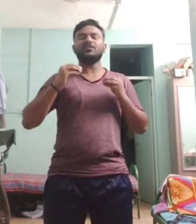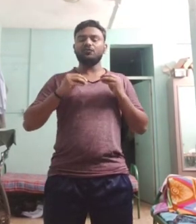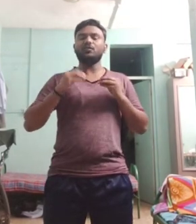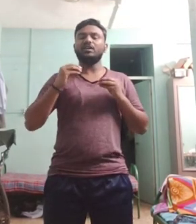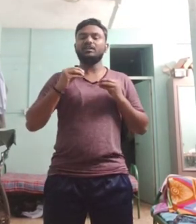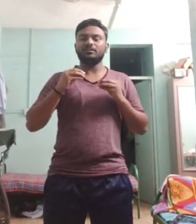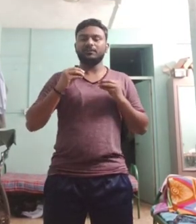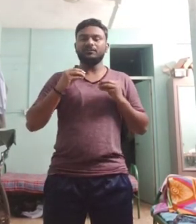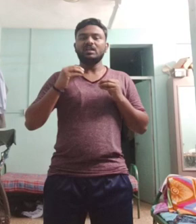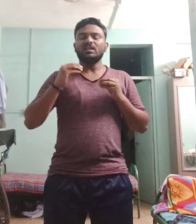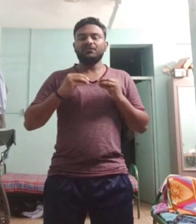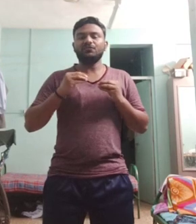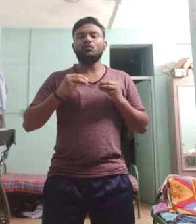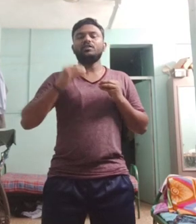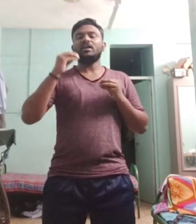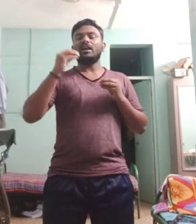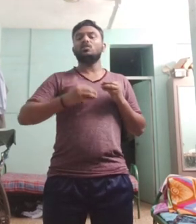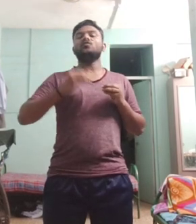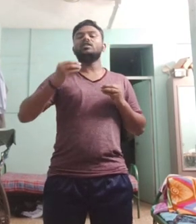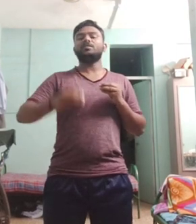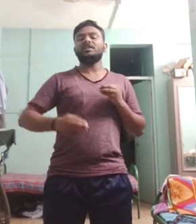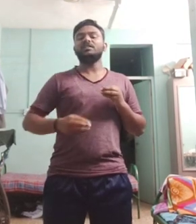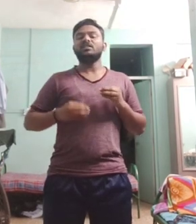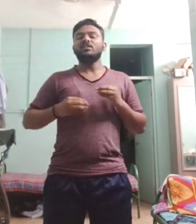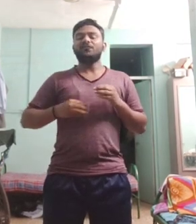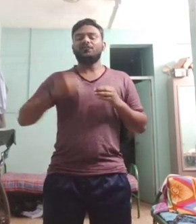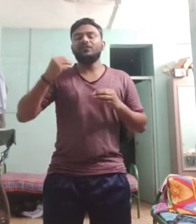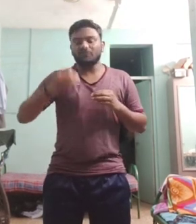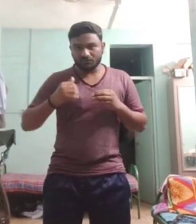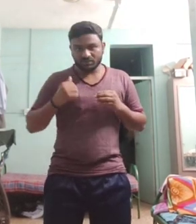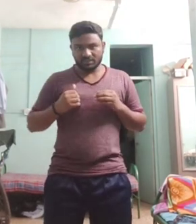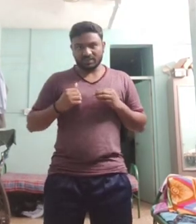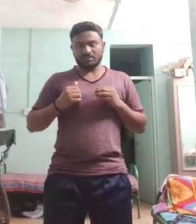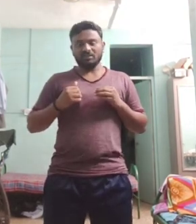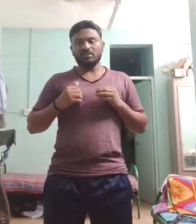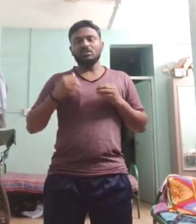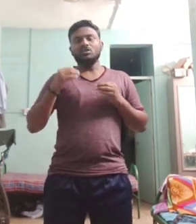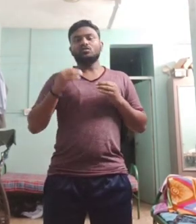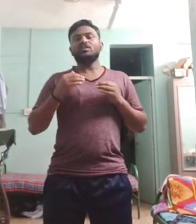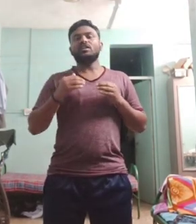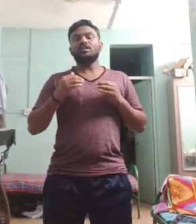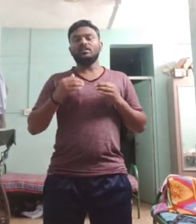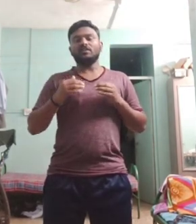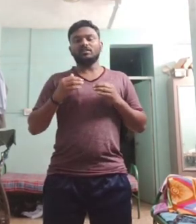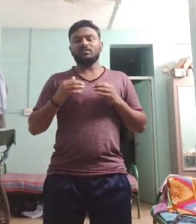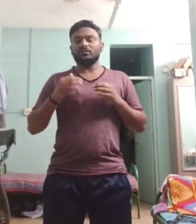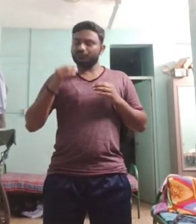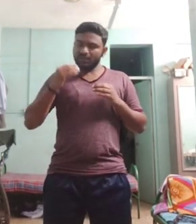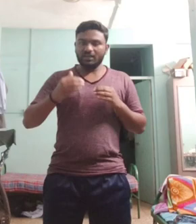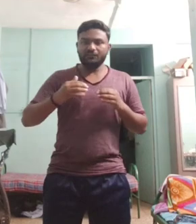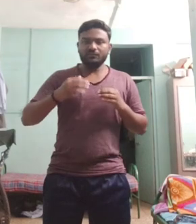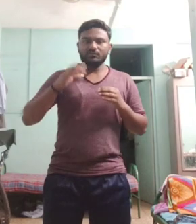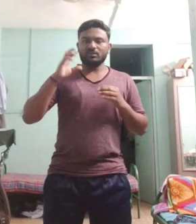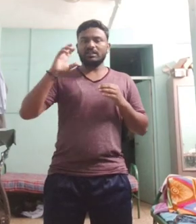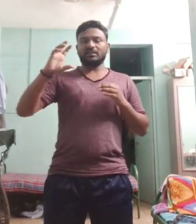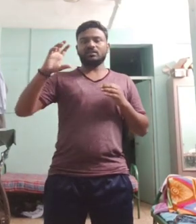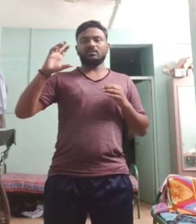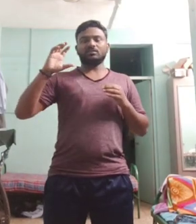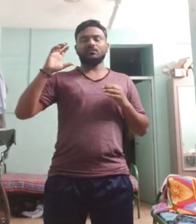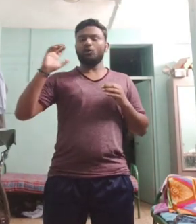you want if you want hello world print 5,000 times, so we have that for